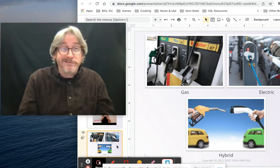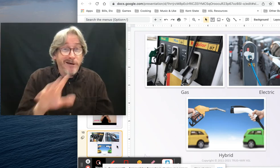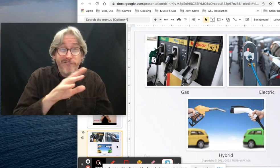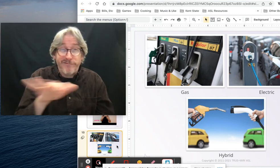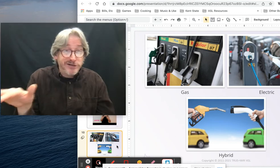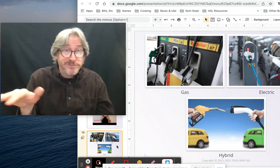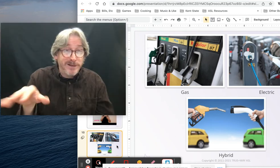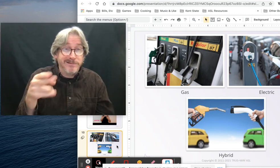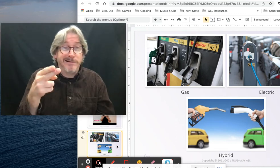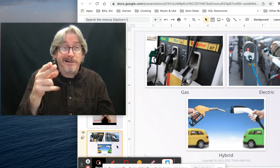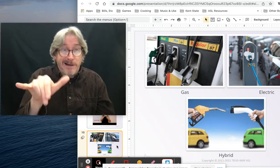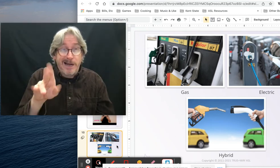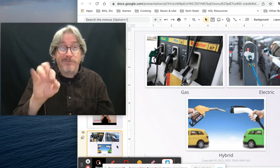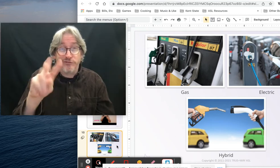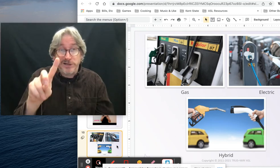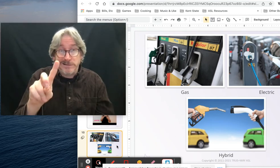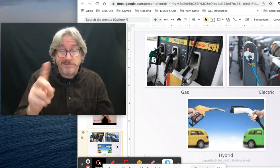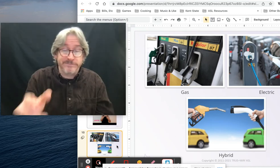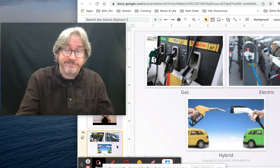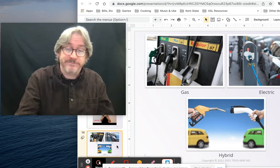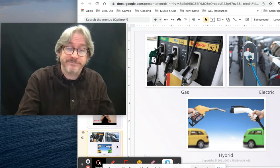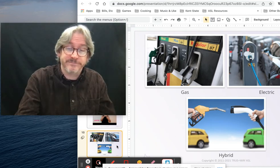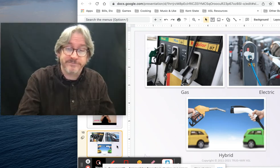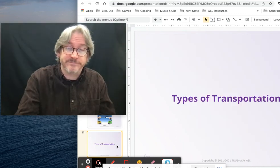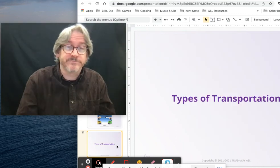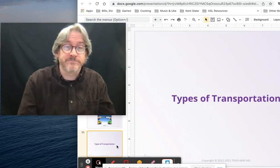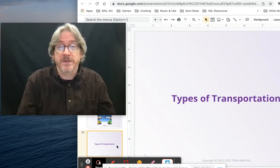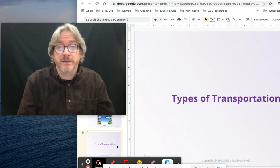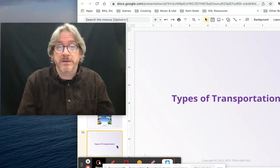hybrid, fingerspell.